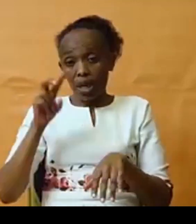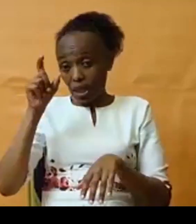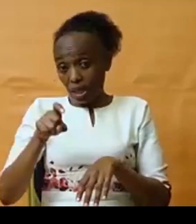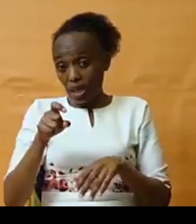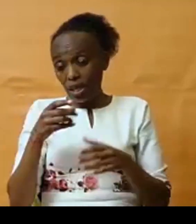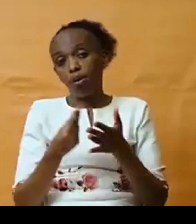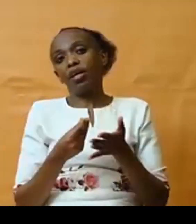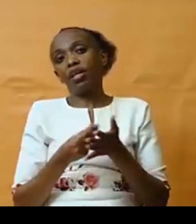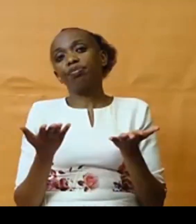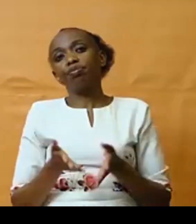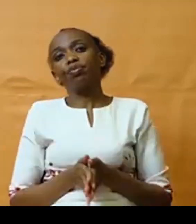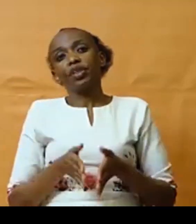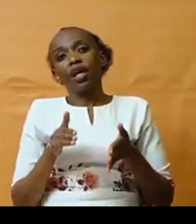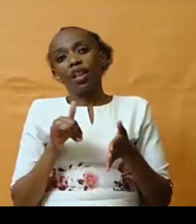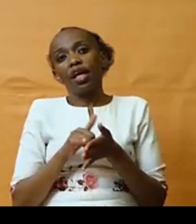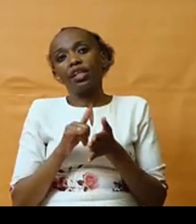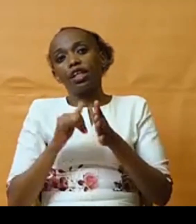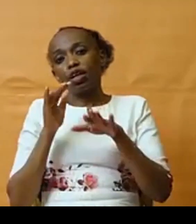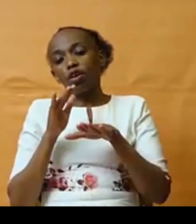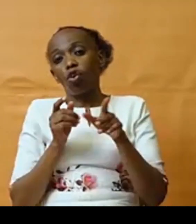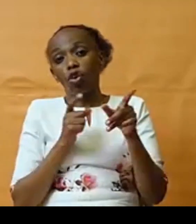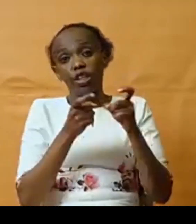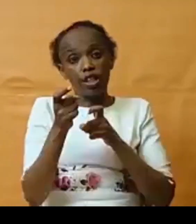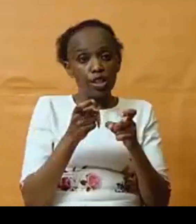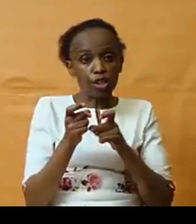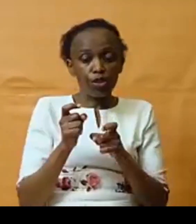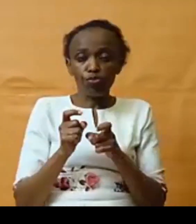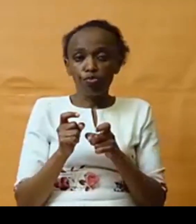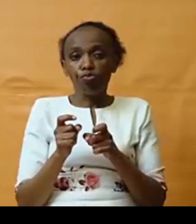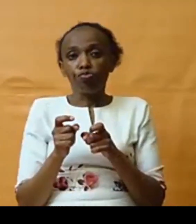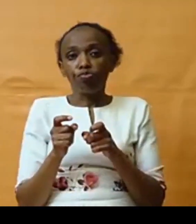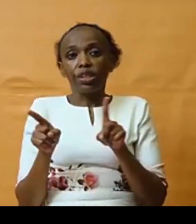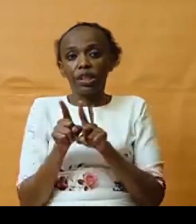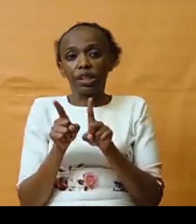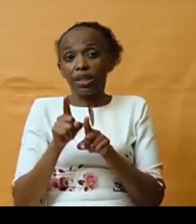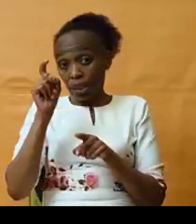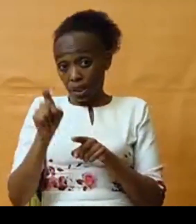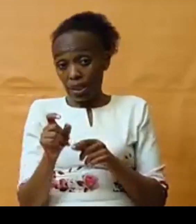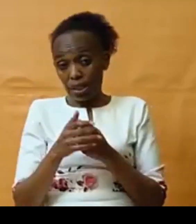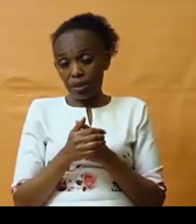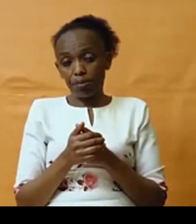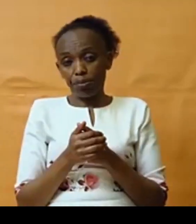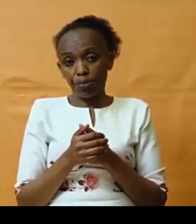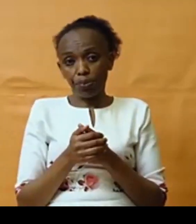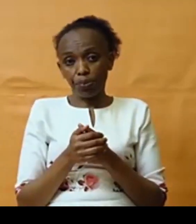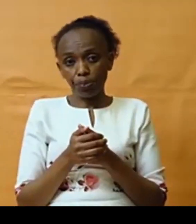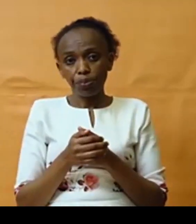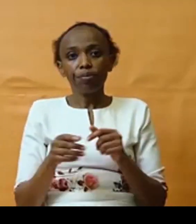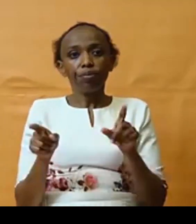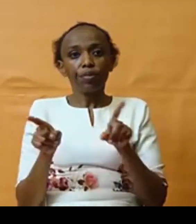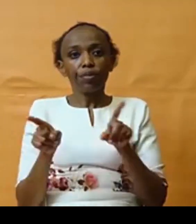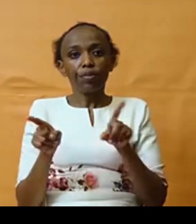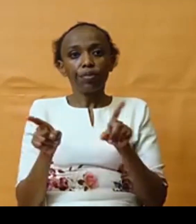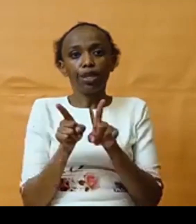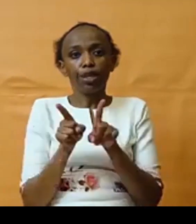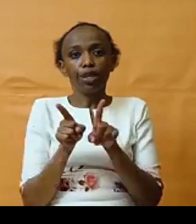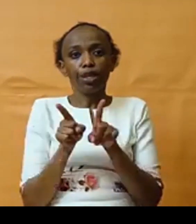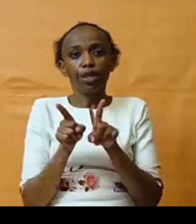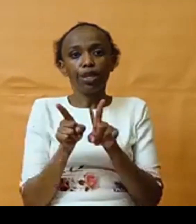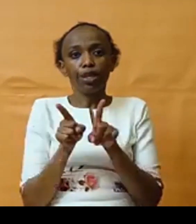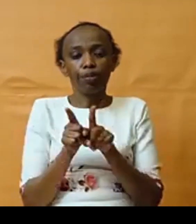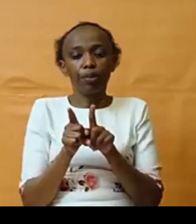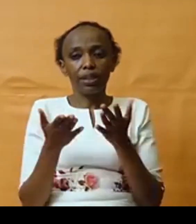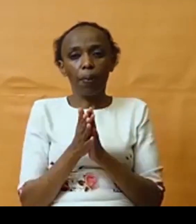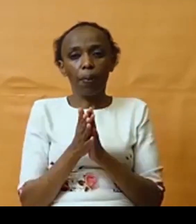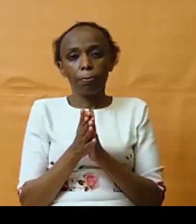needed. So better coordination remains a requirement, as well as